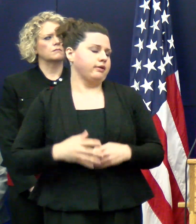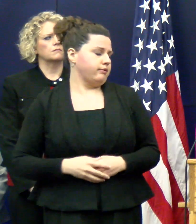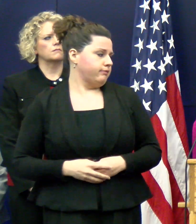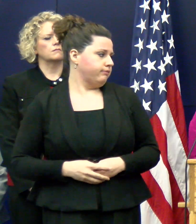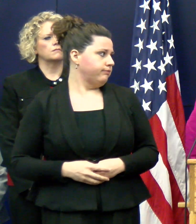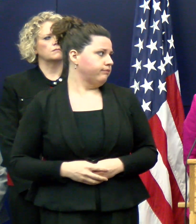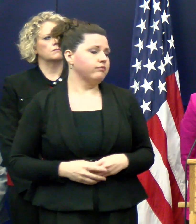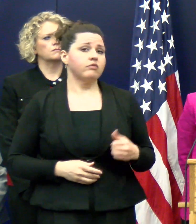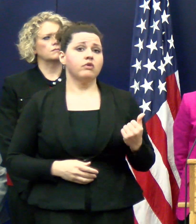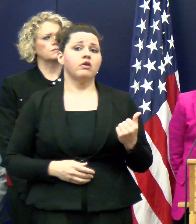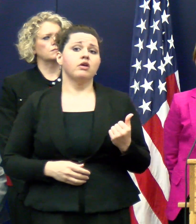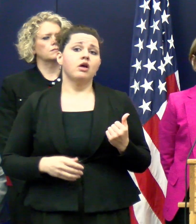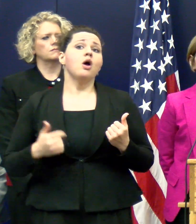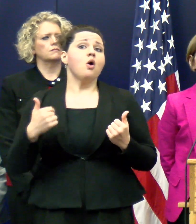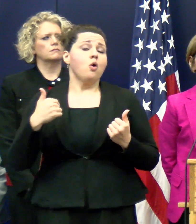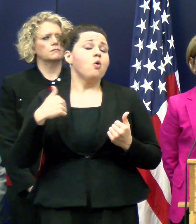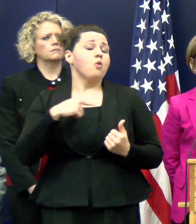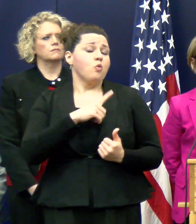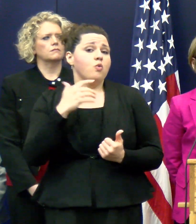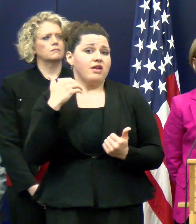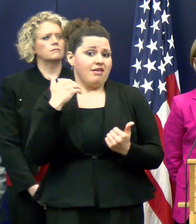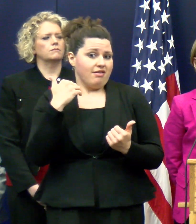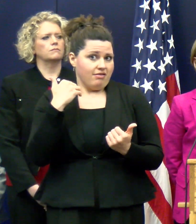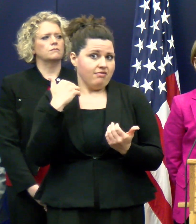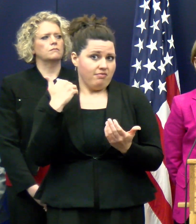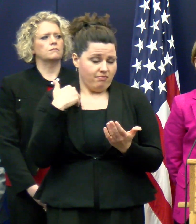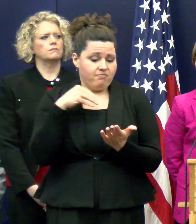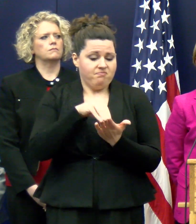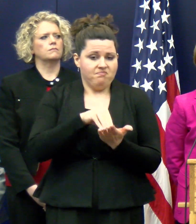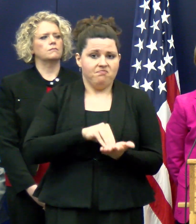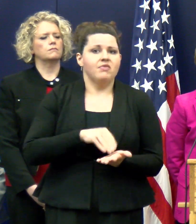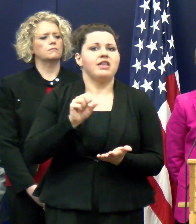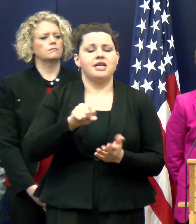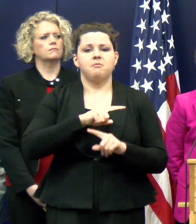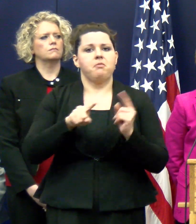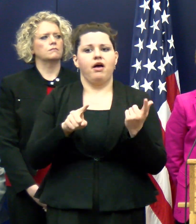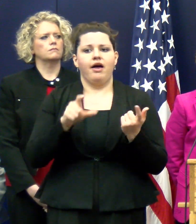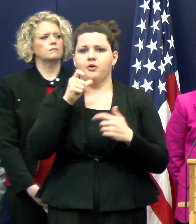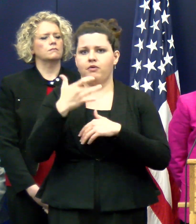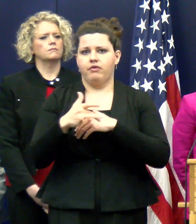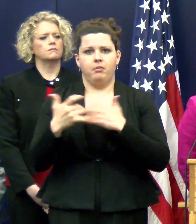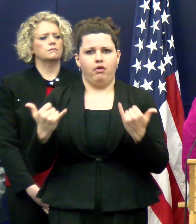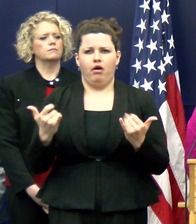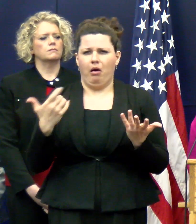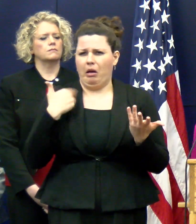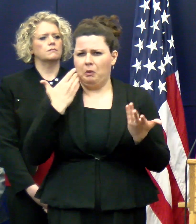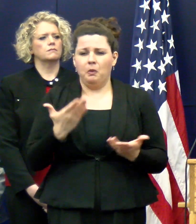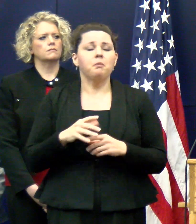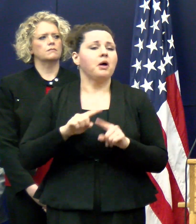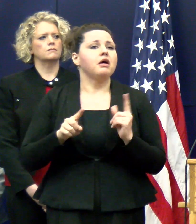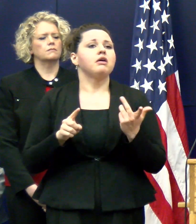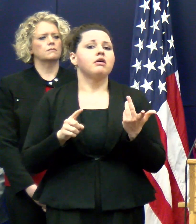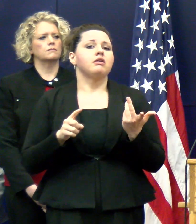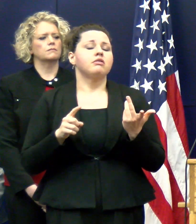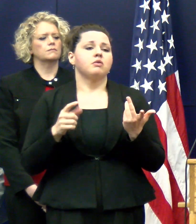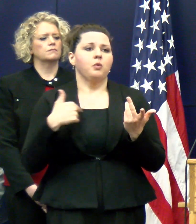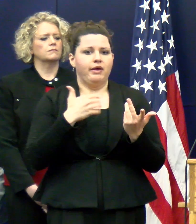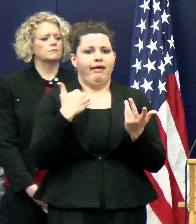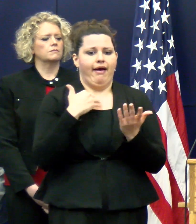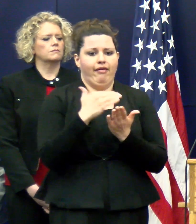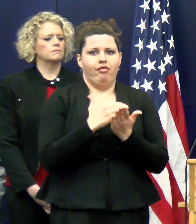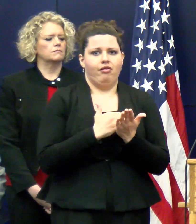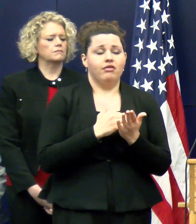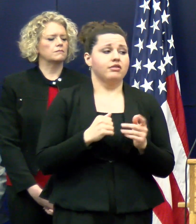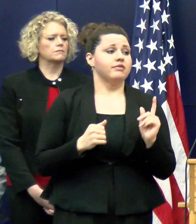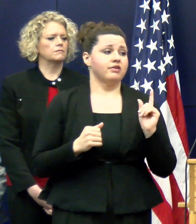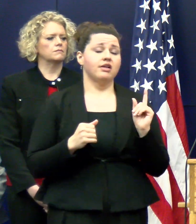That's information that we do keep track of. I don't have that available right now, but it is information that we look at. And it is what they are